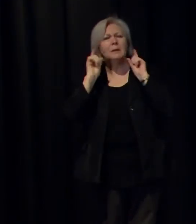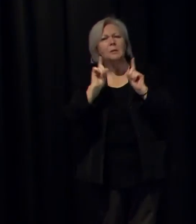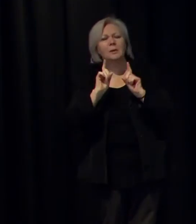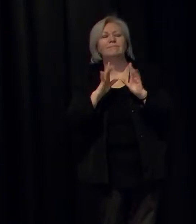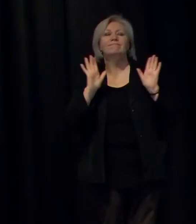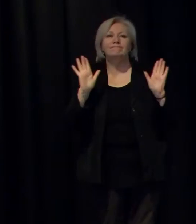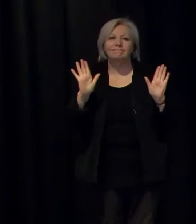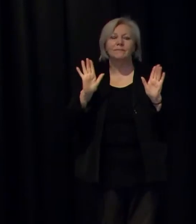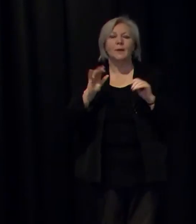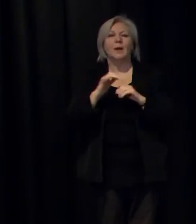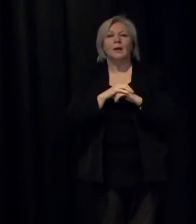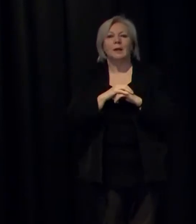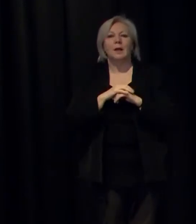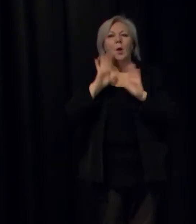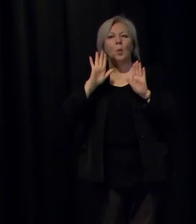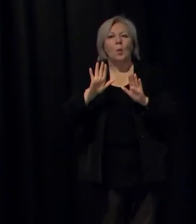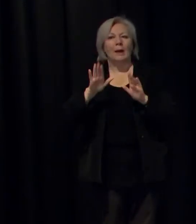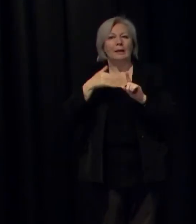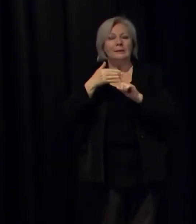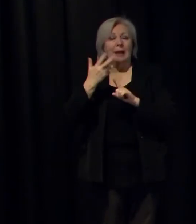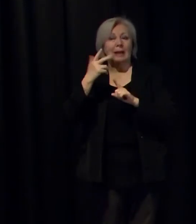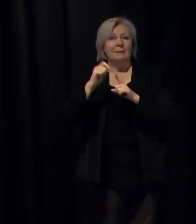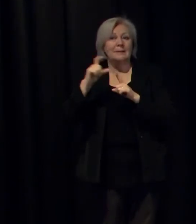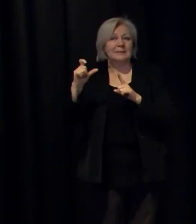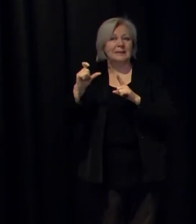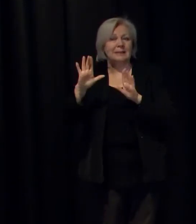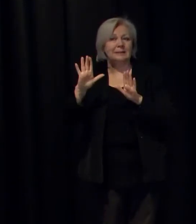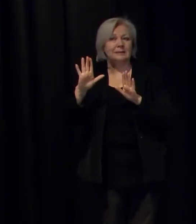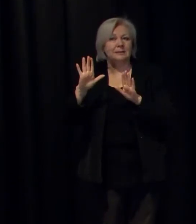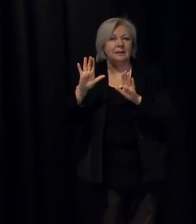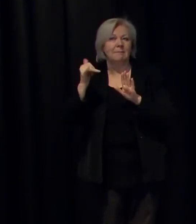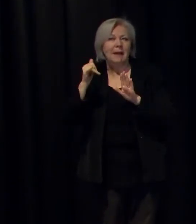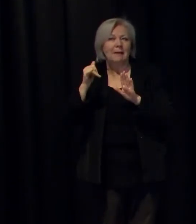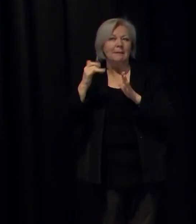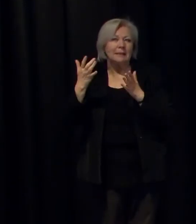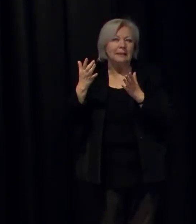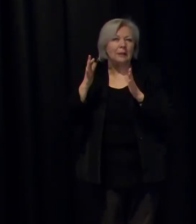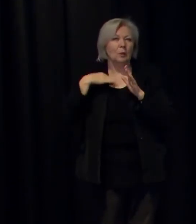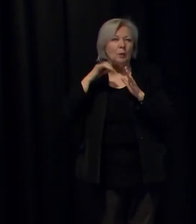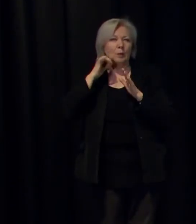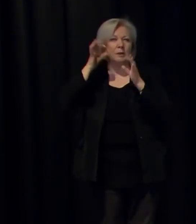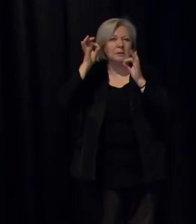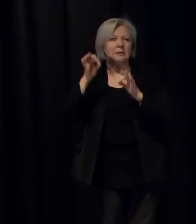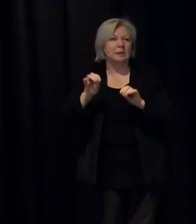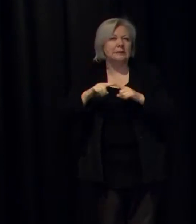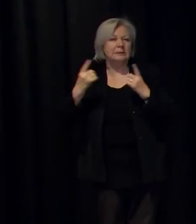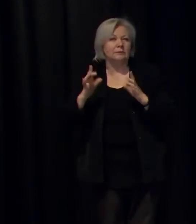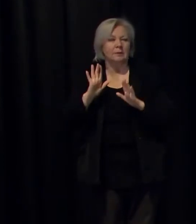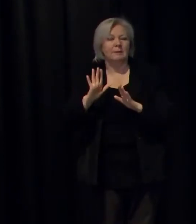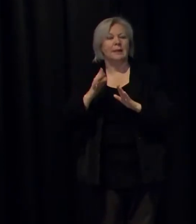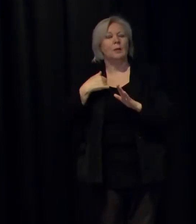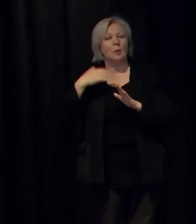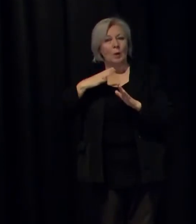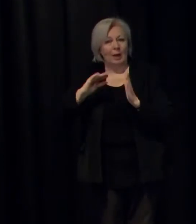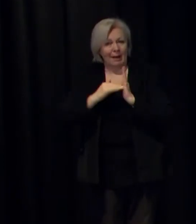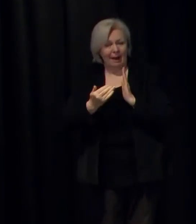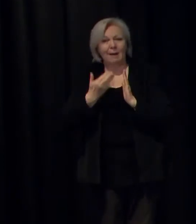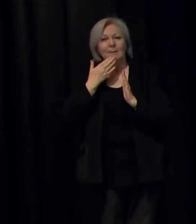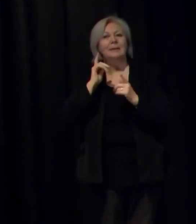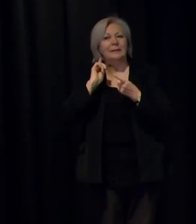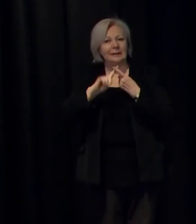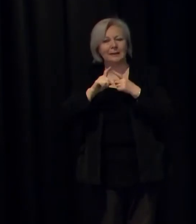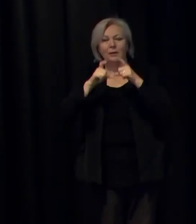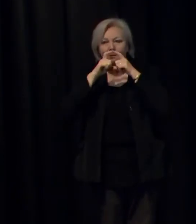that requirement at the 80% mark. We still think it has a role to play, both in terms of how much people comply as they move in and out of